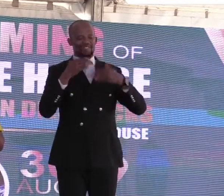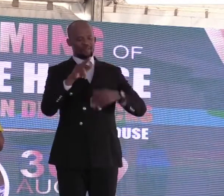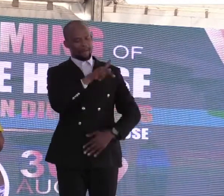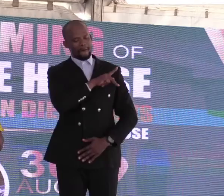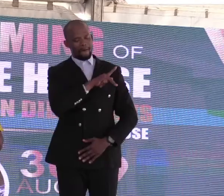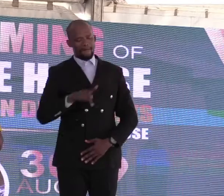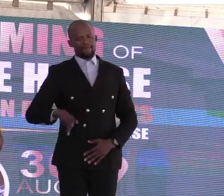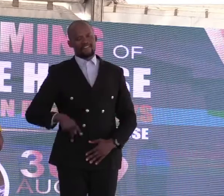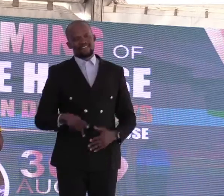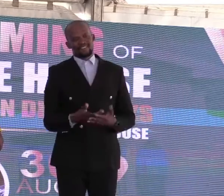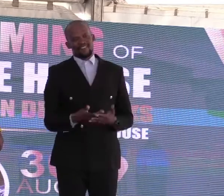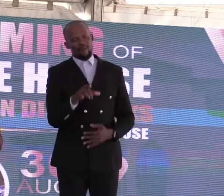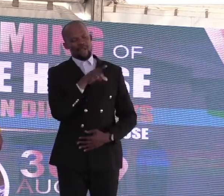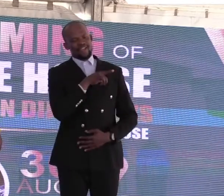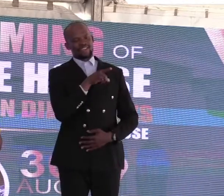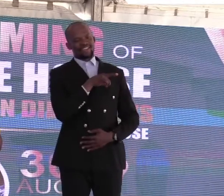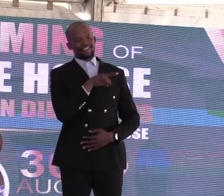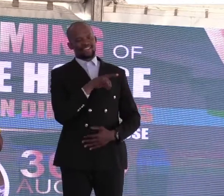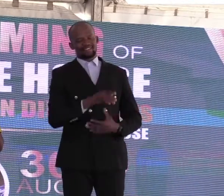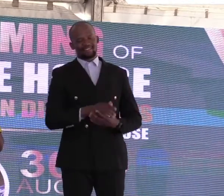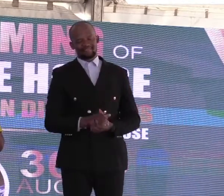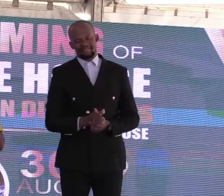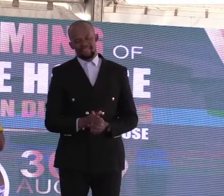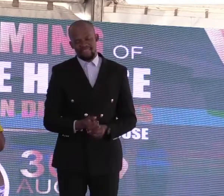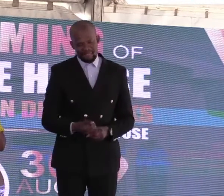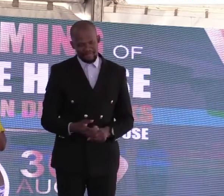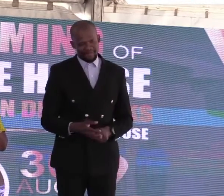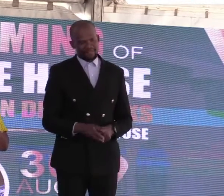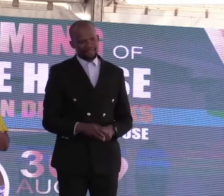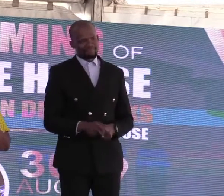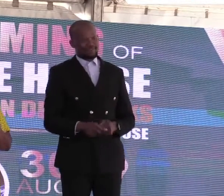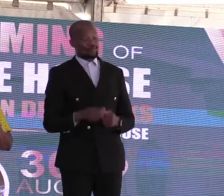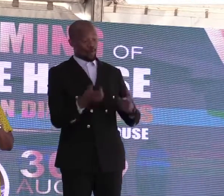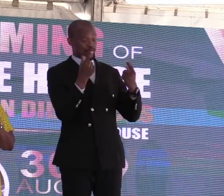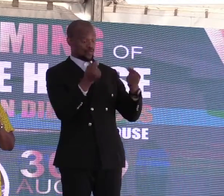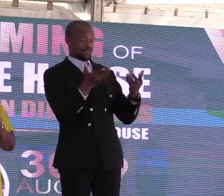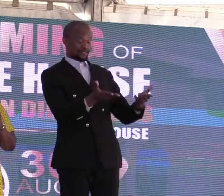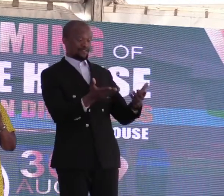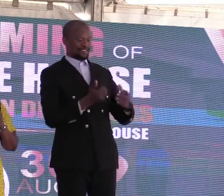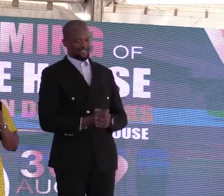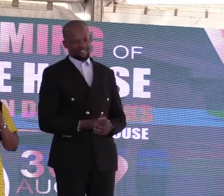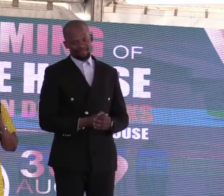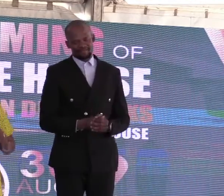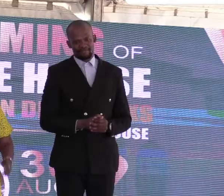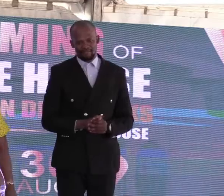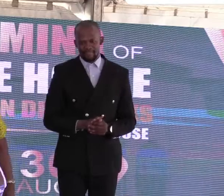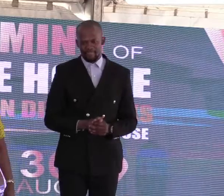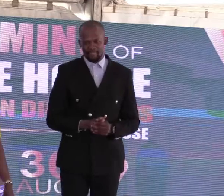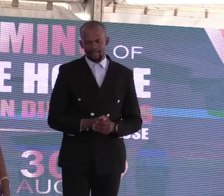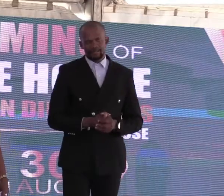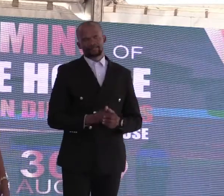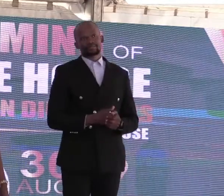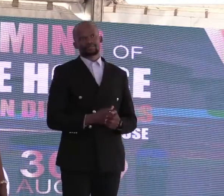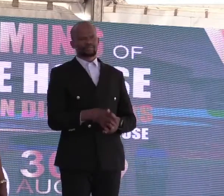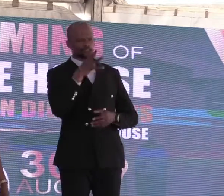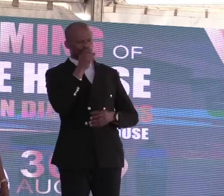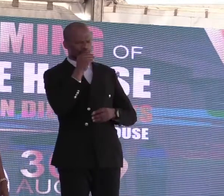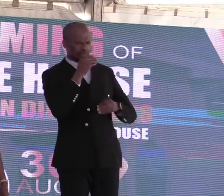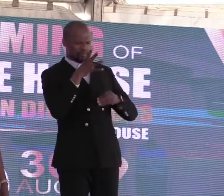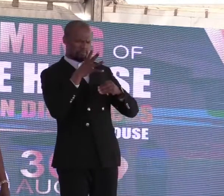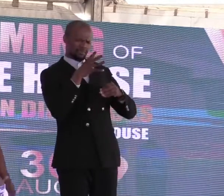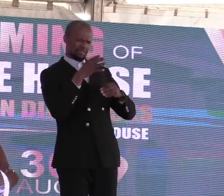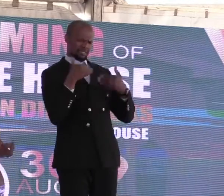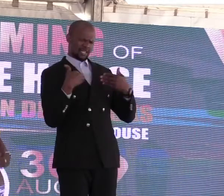Premier for really doing this. The talk started 2 years